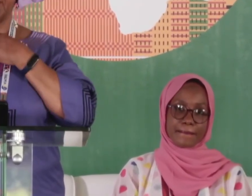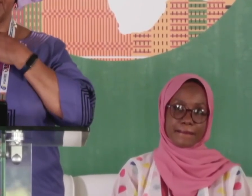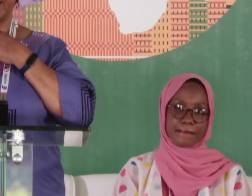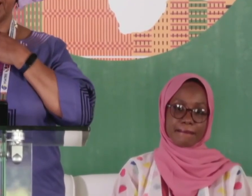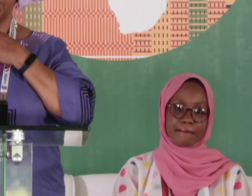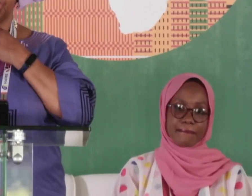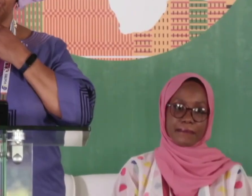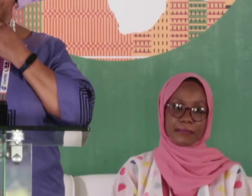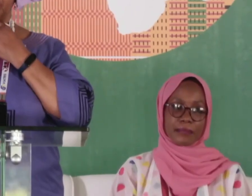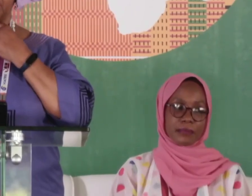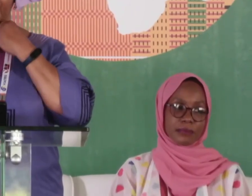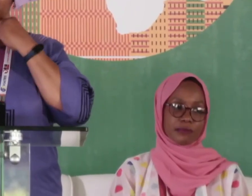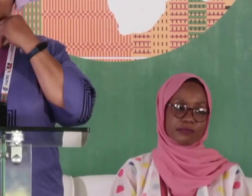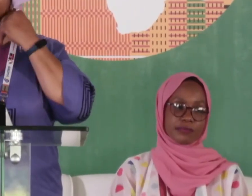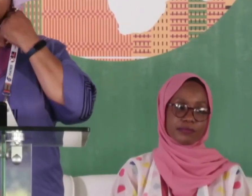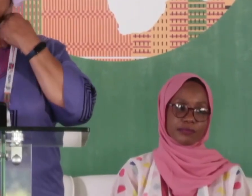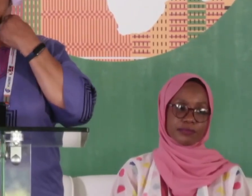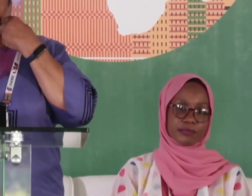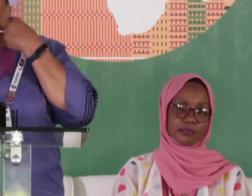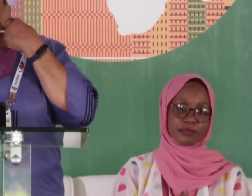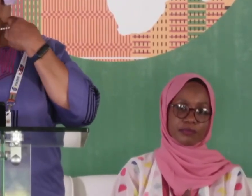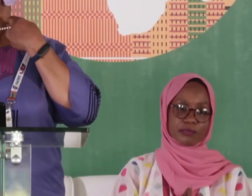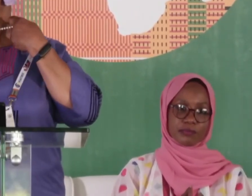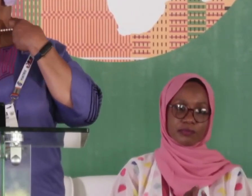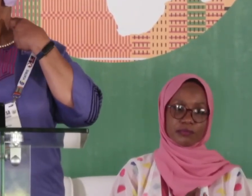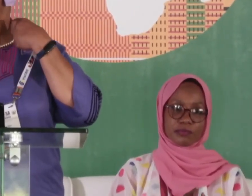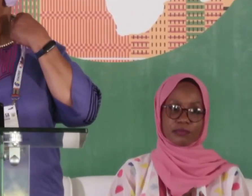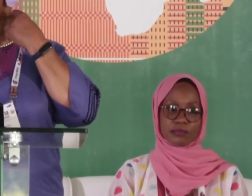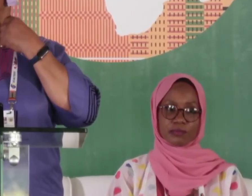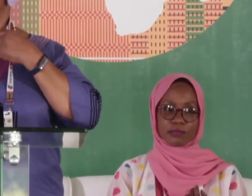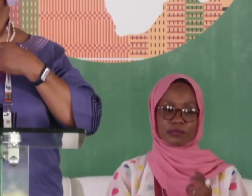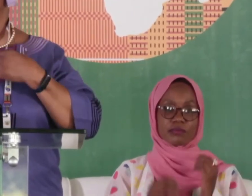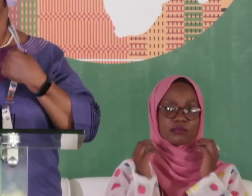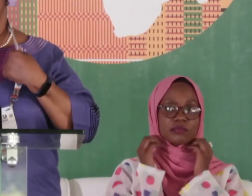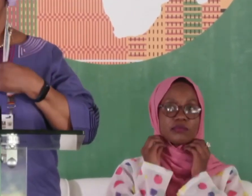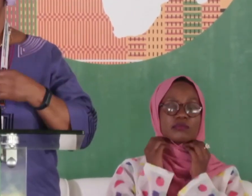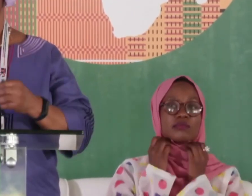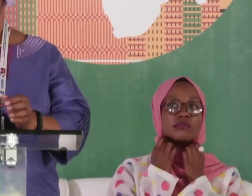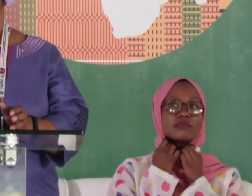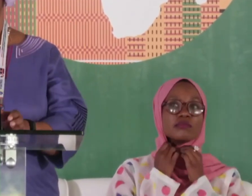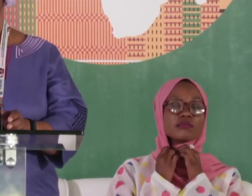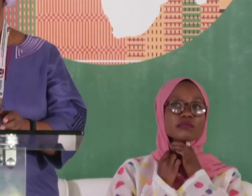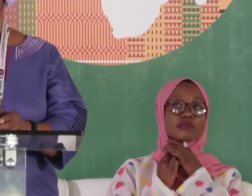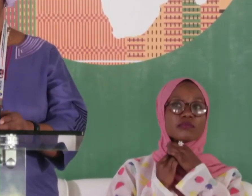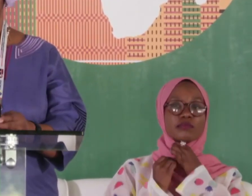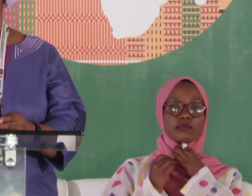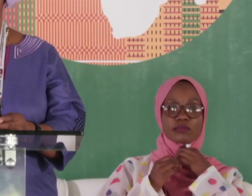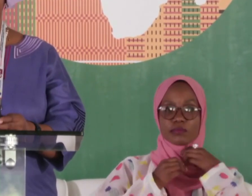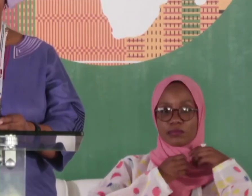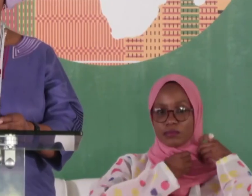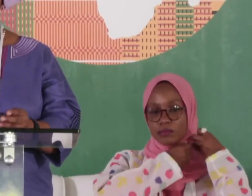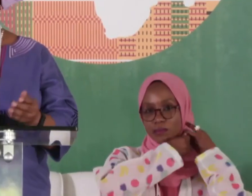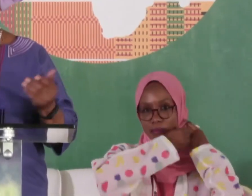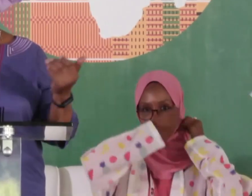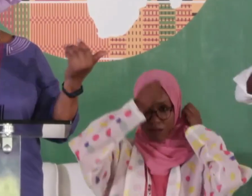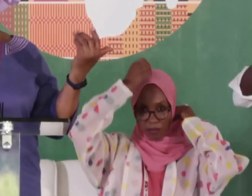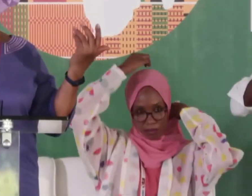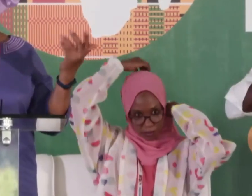the declaration to actually say we are going to have to augment our services by having traditional birth attendants. And